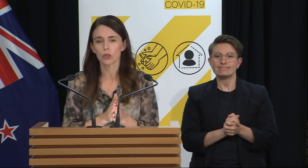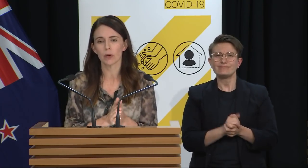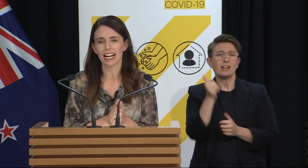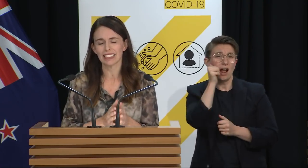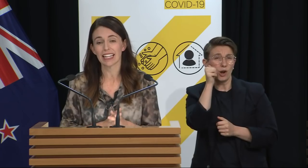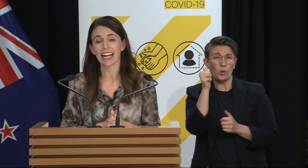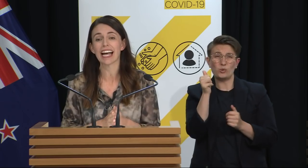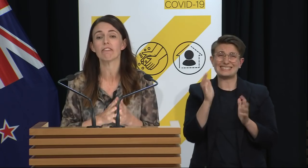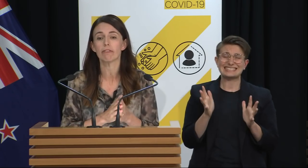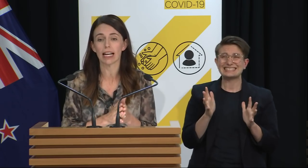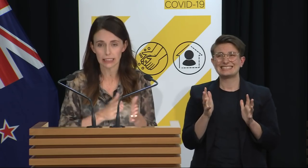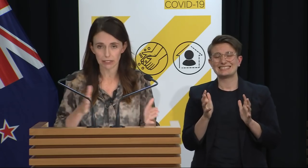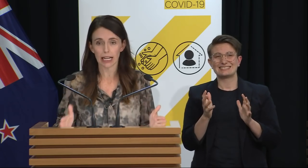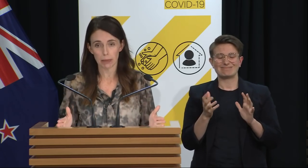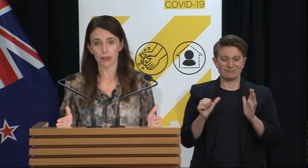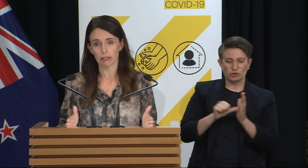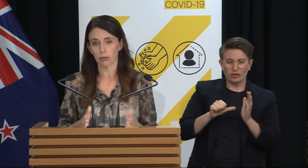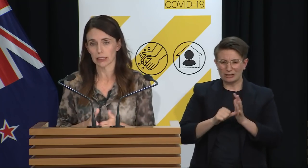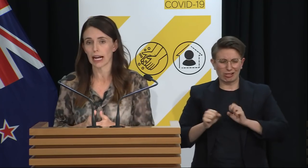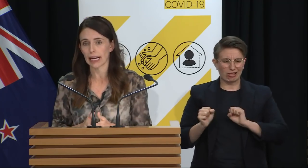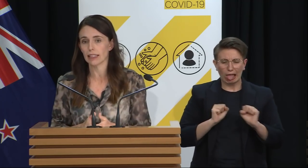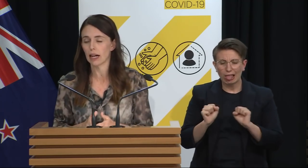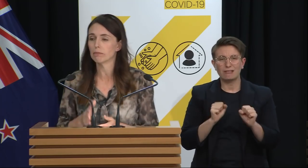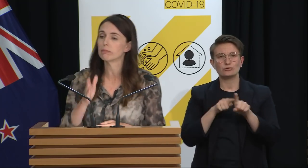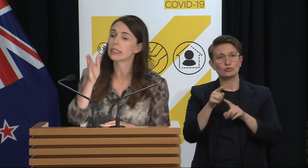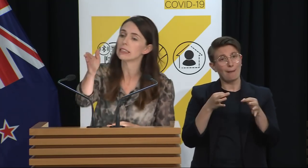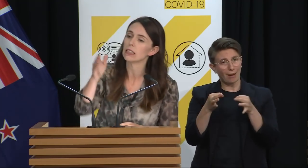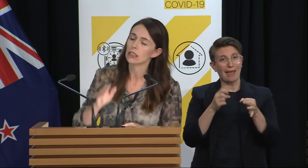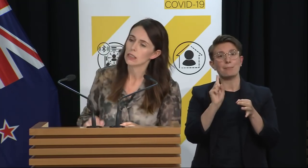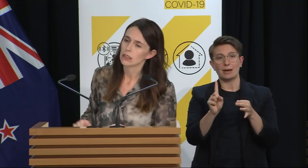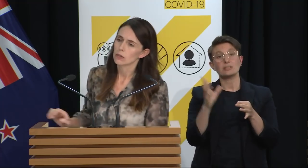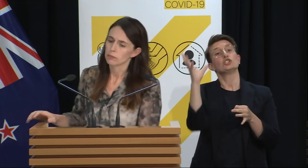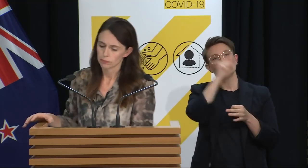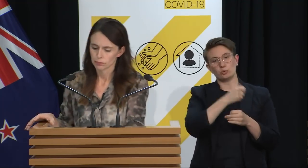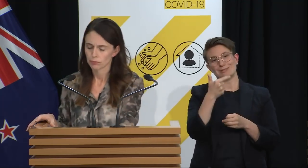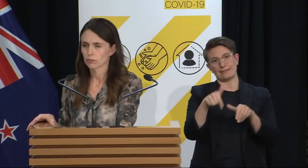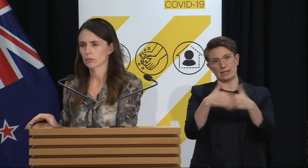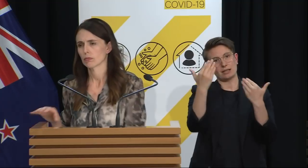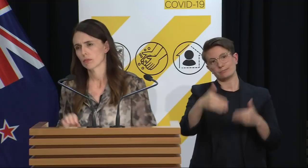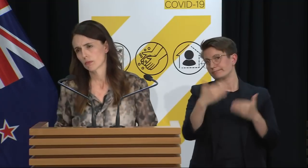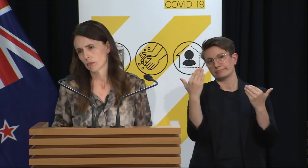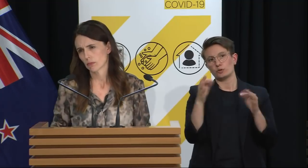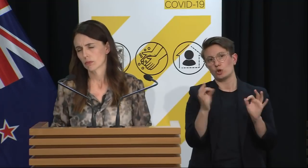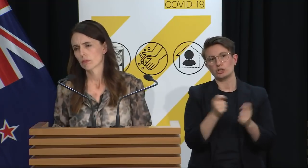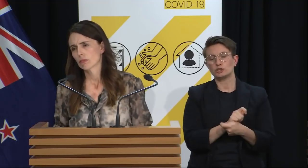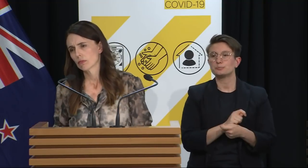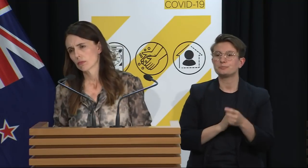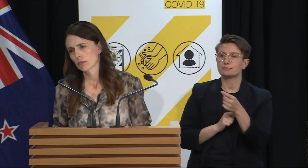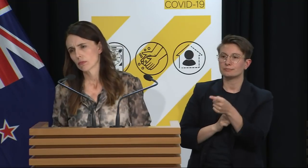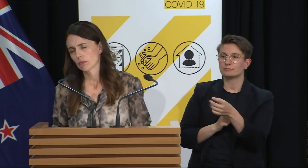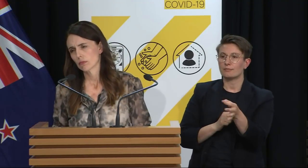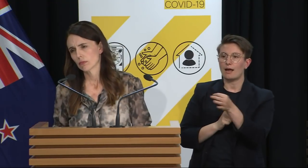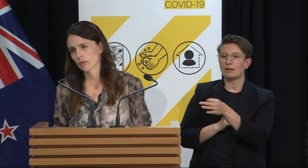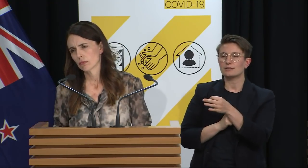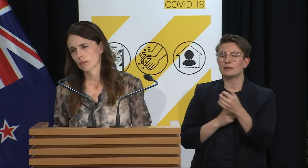but of course we are taking a 7-day period from today. Yes. Minister, did this kind of bespoke new contact